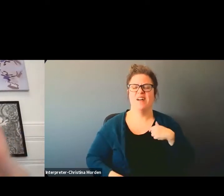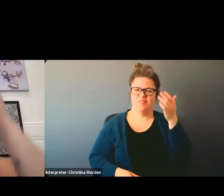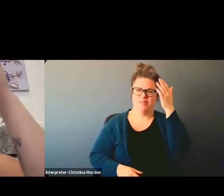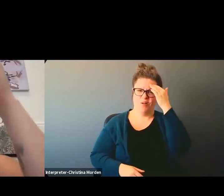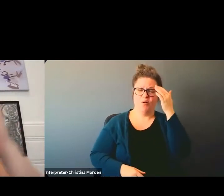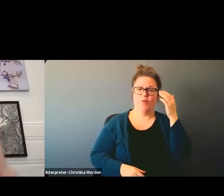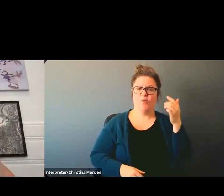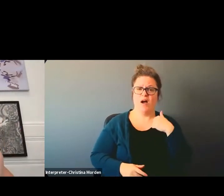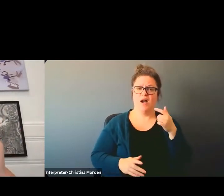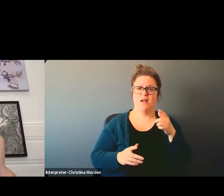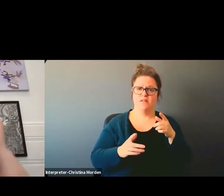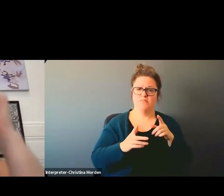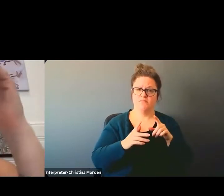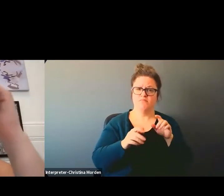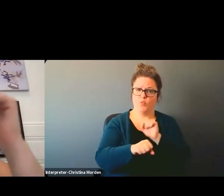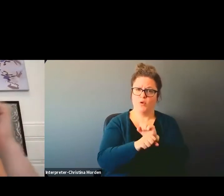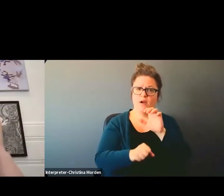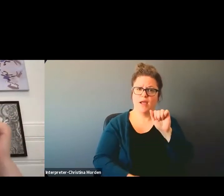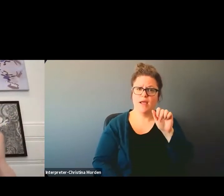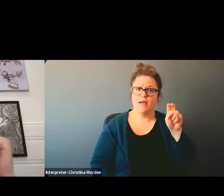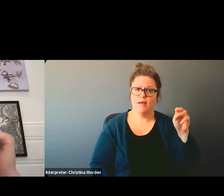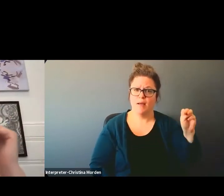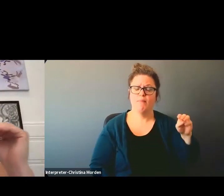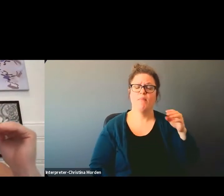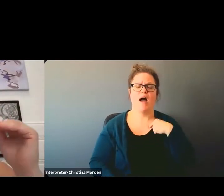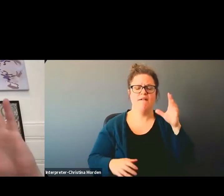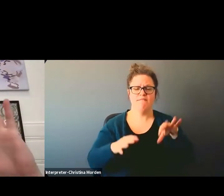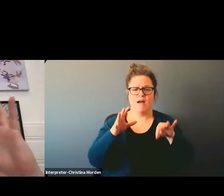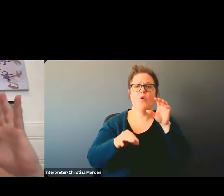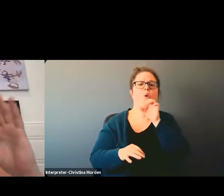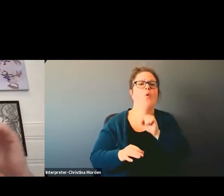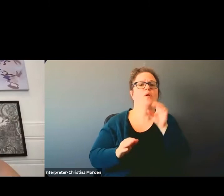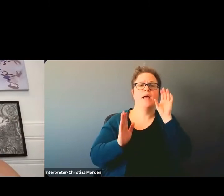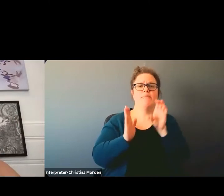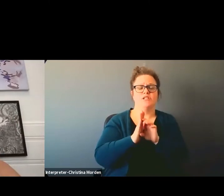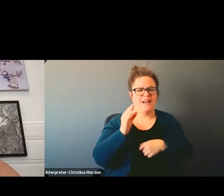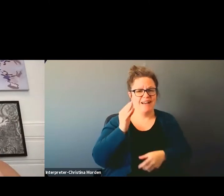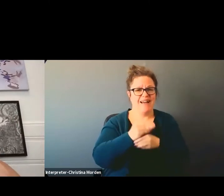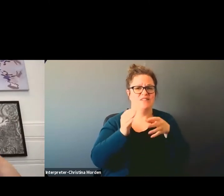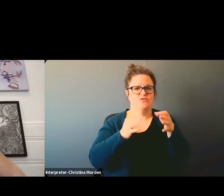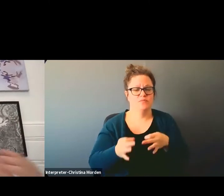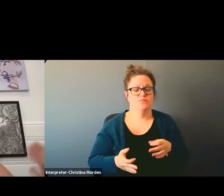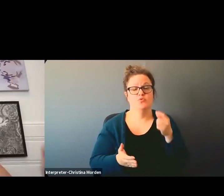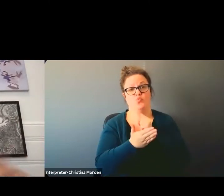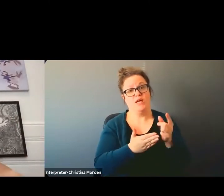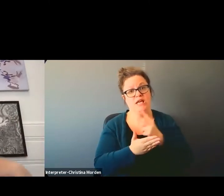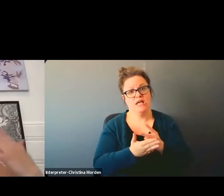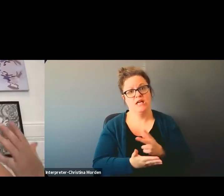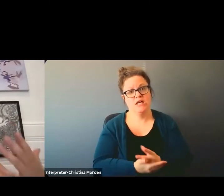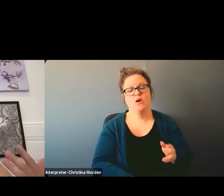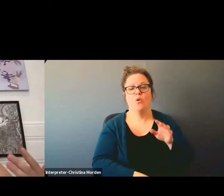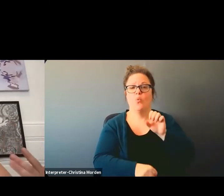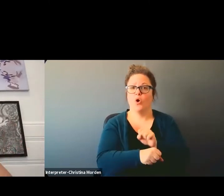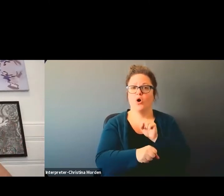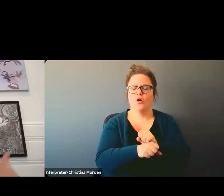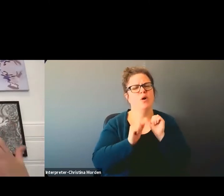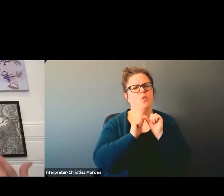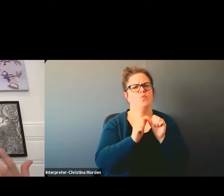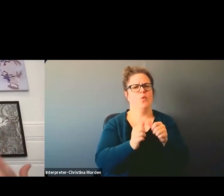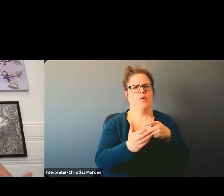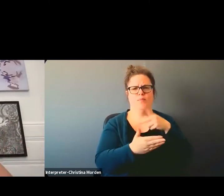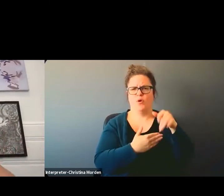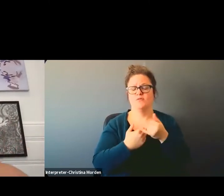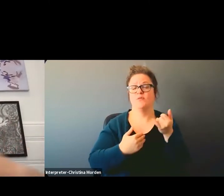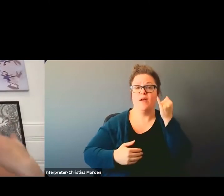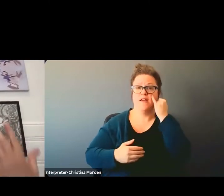I went back through all of our images and provided descriptions for everyone, and it took weeks. But it's an ongoing thing. So if you just